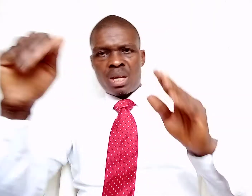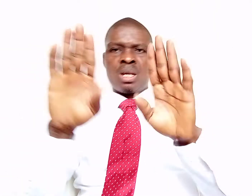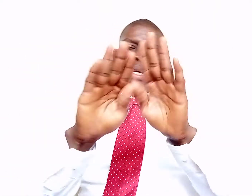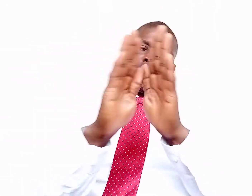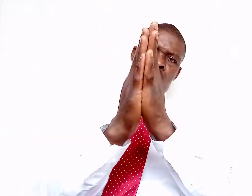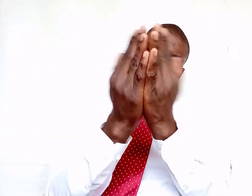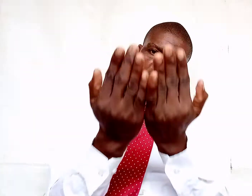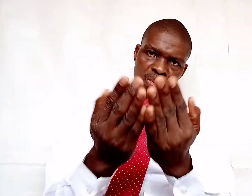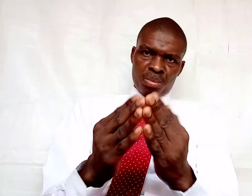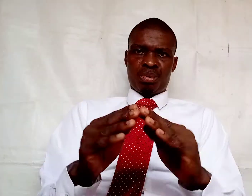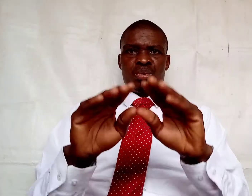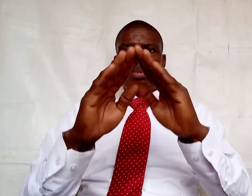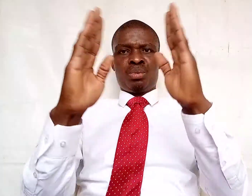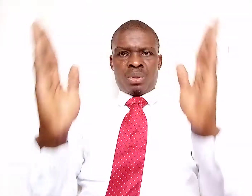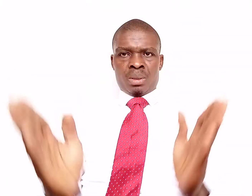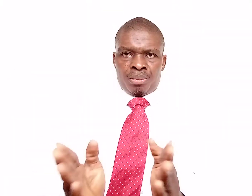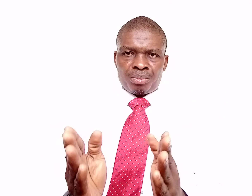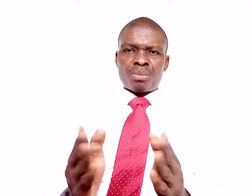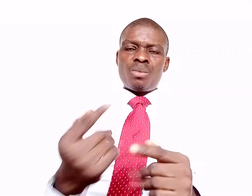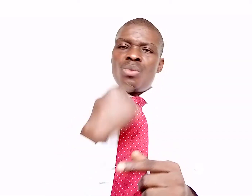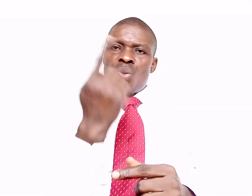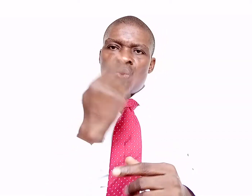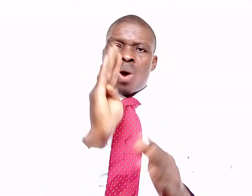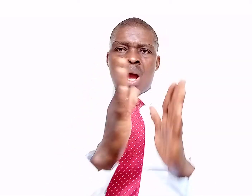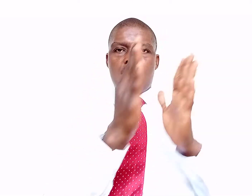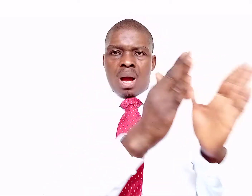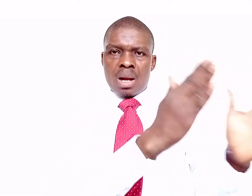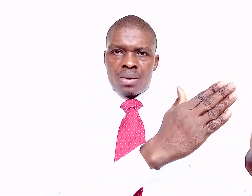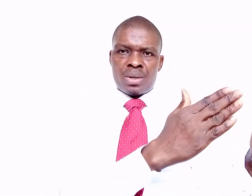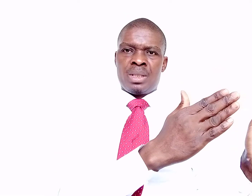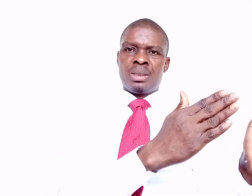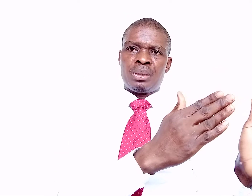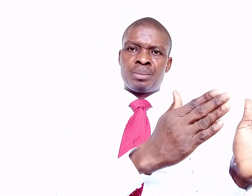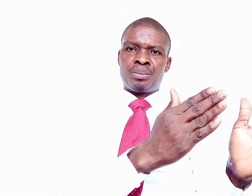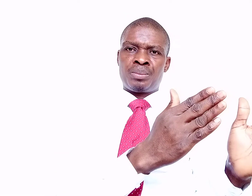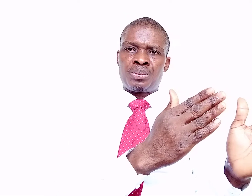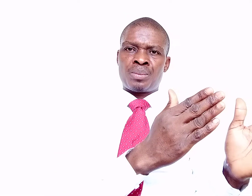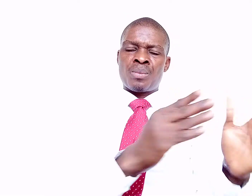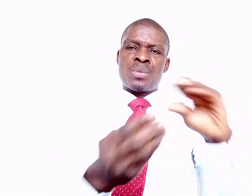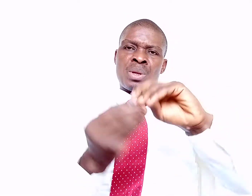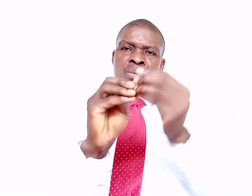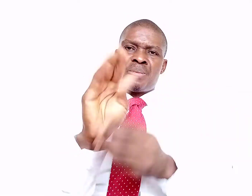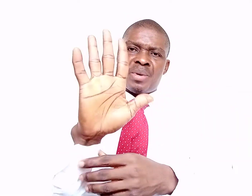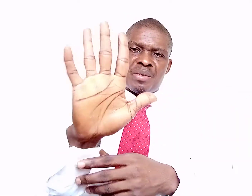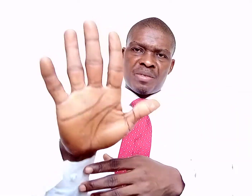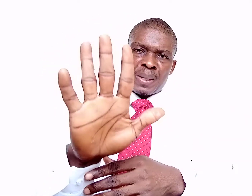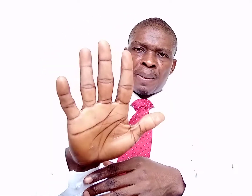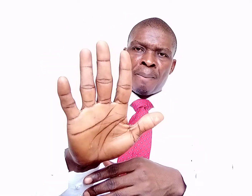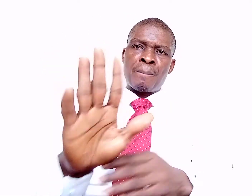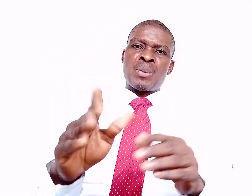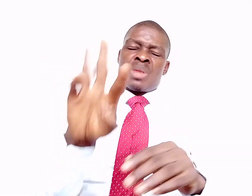gruesome pictures of people who had been in a car wrecks. 5. Limit